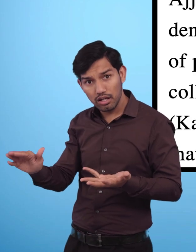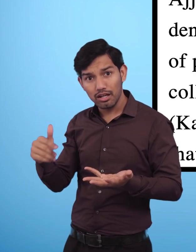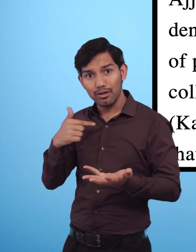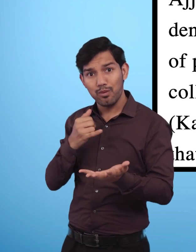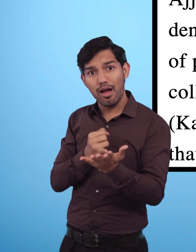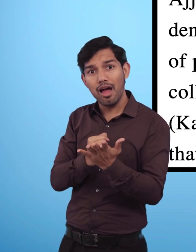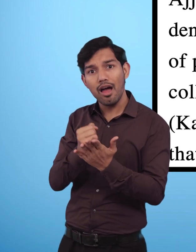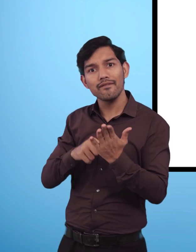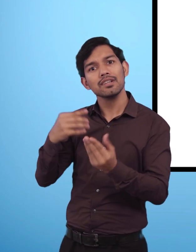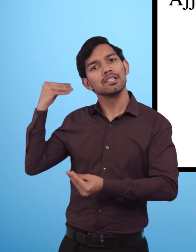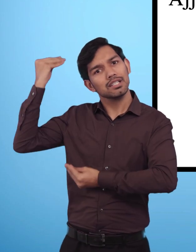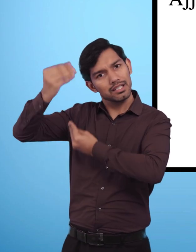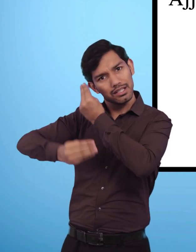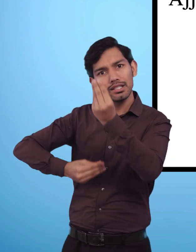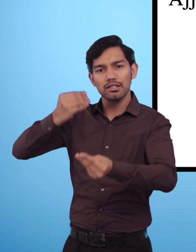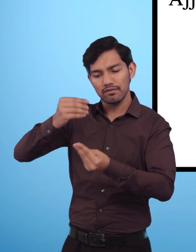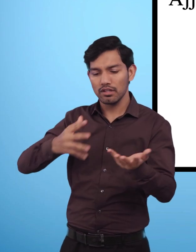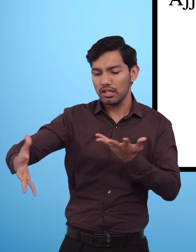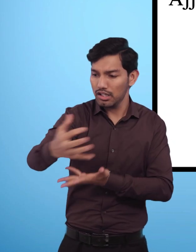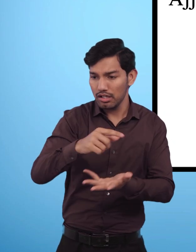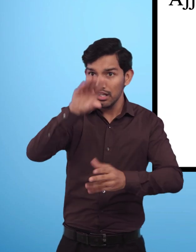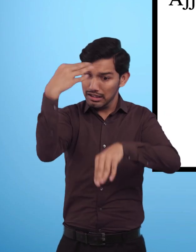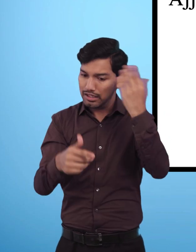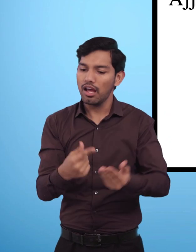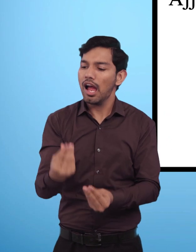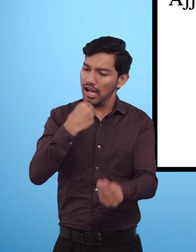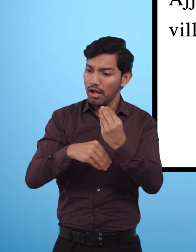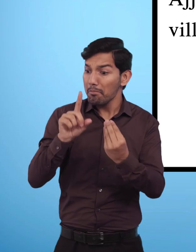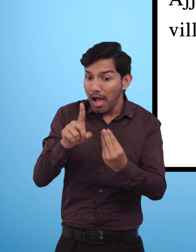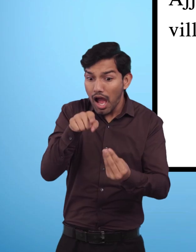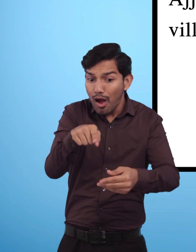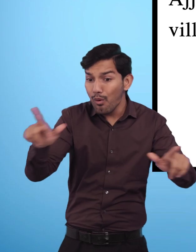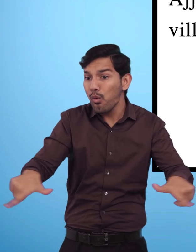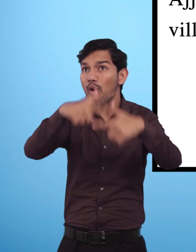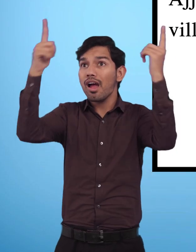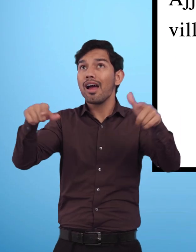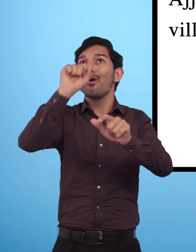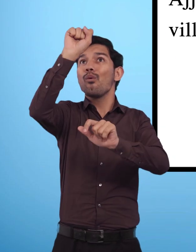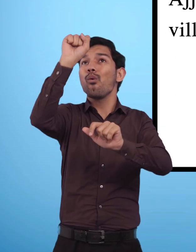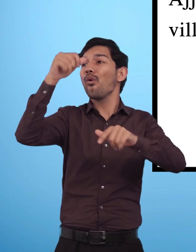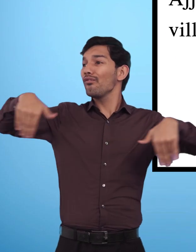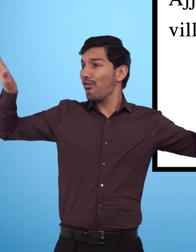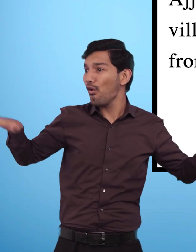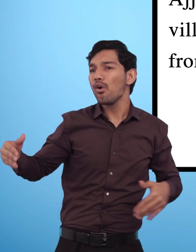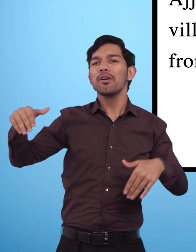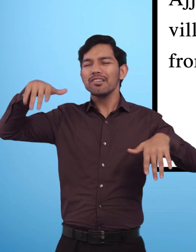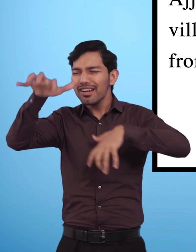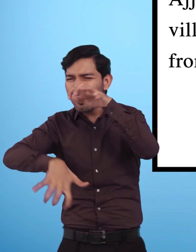ground. Aji tells them, we have a tradition in the village not to pluck fruits from the trees. They are